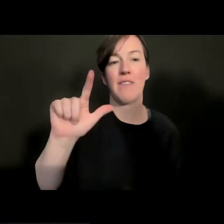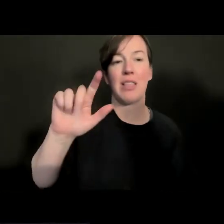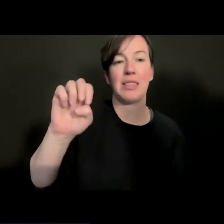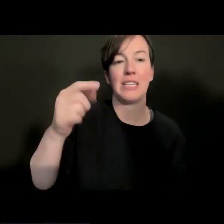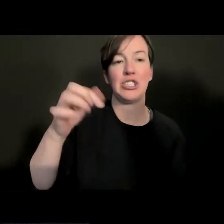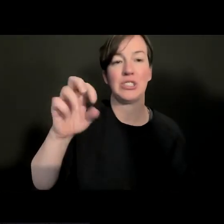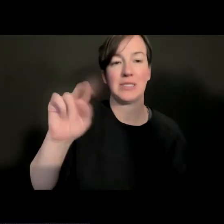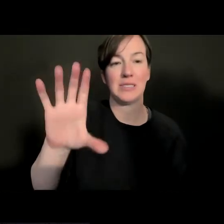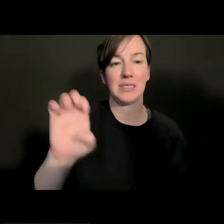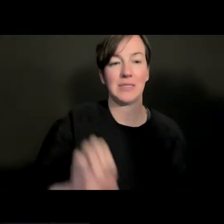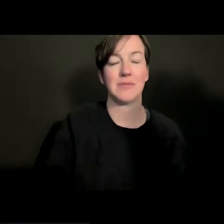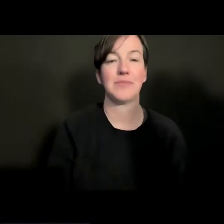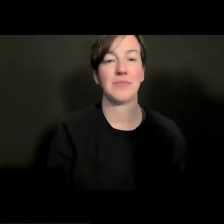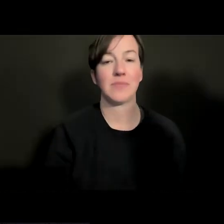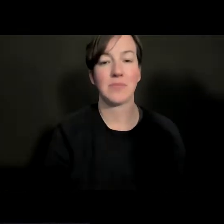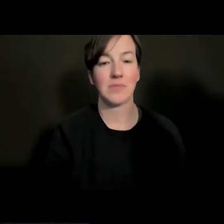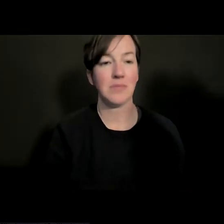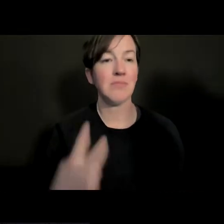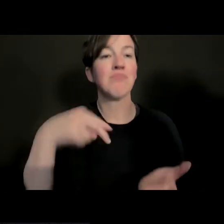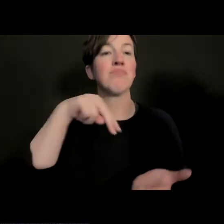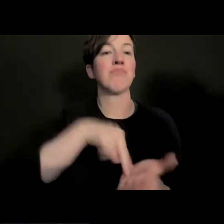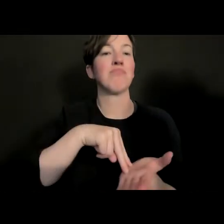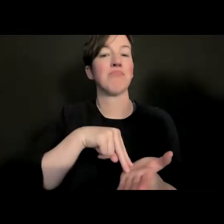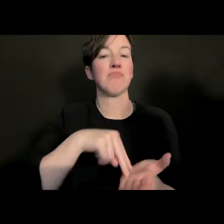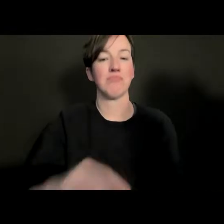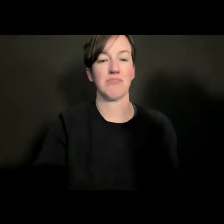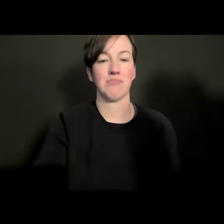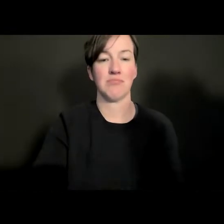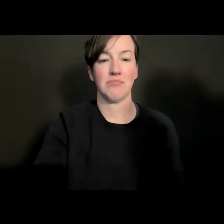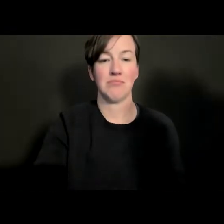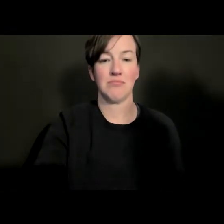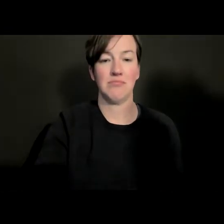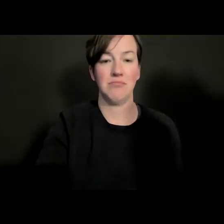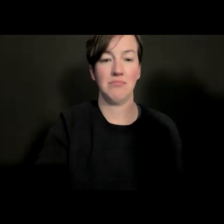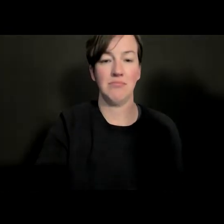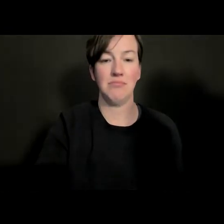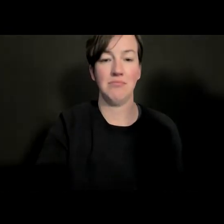us. Please rise.